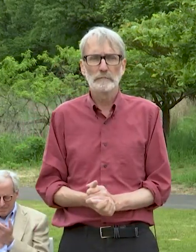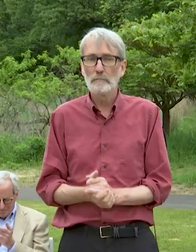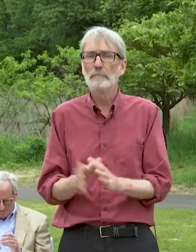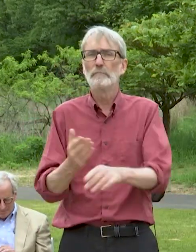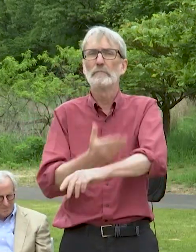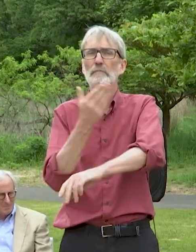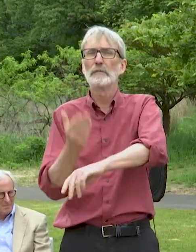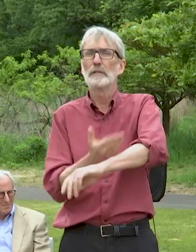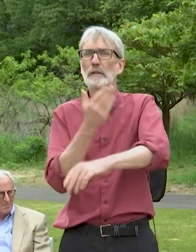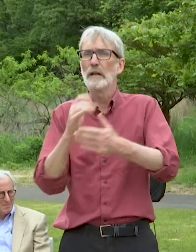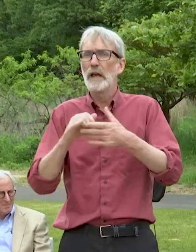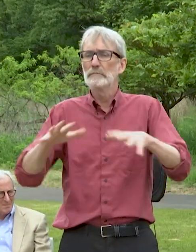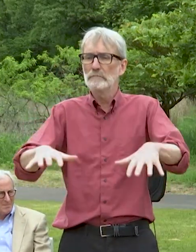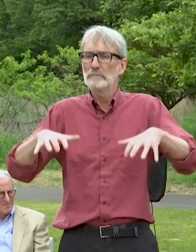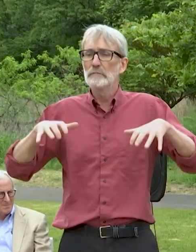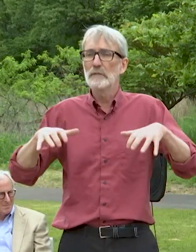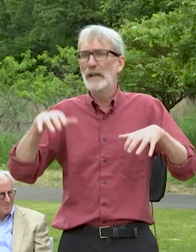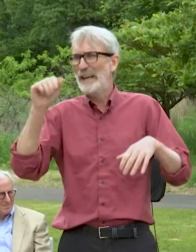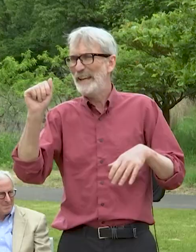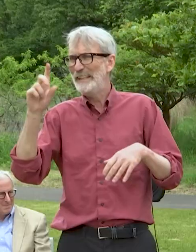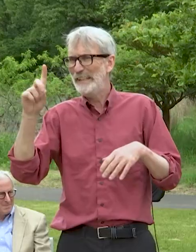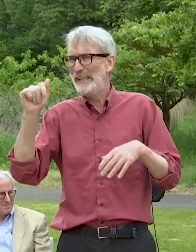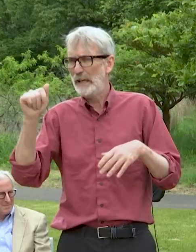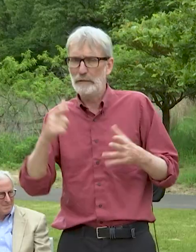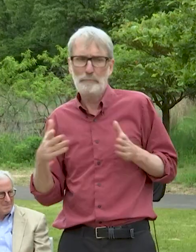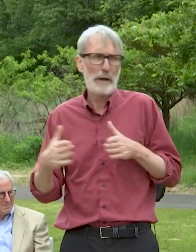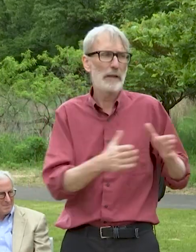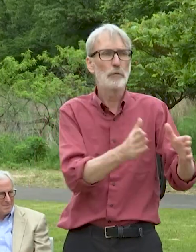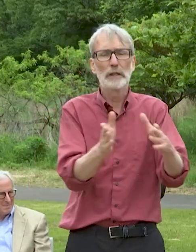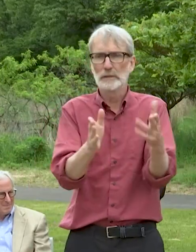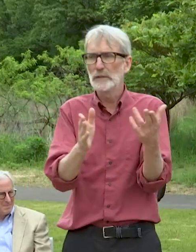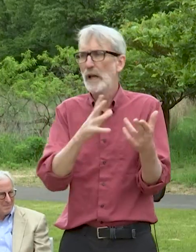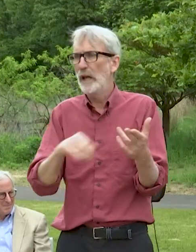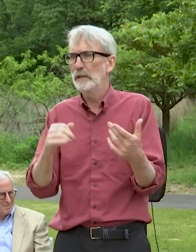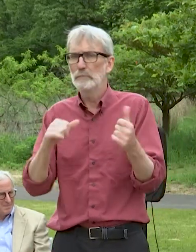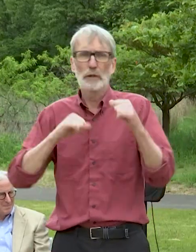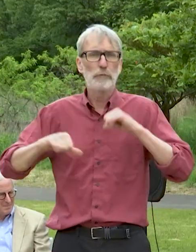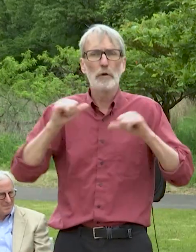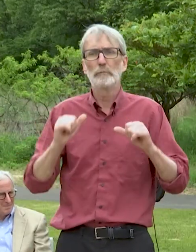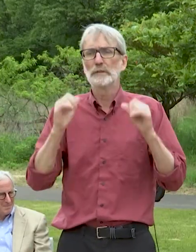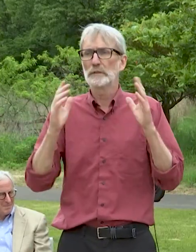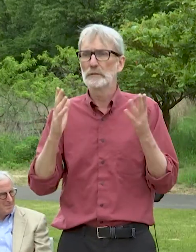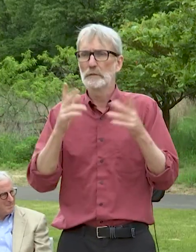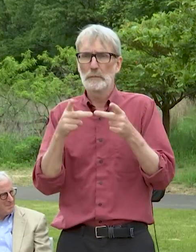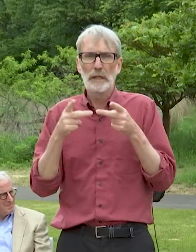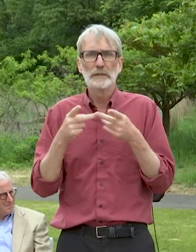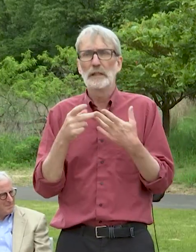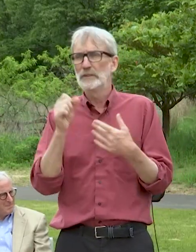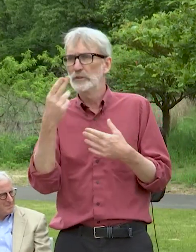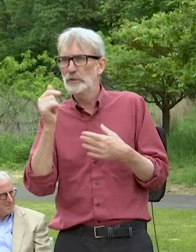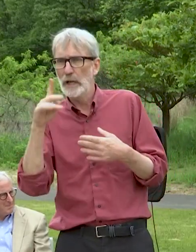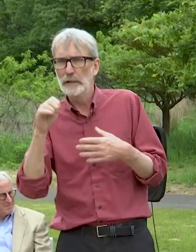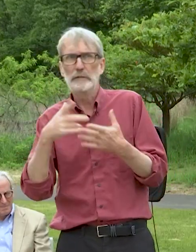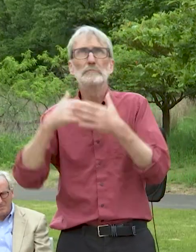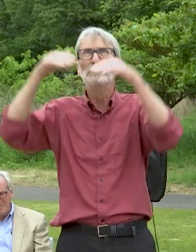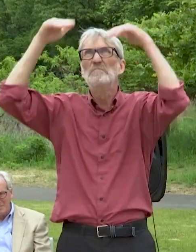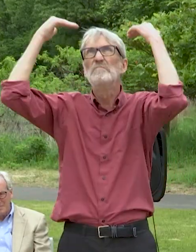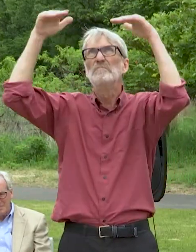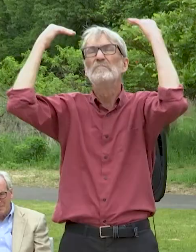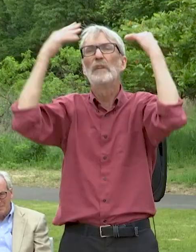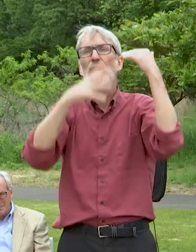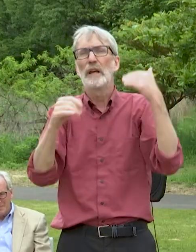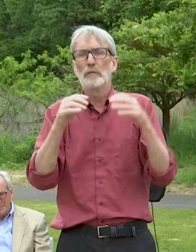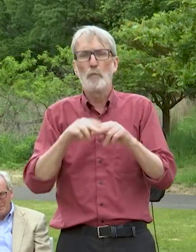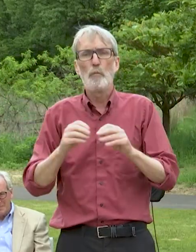Upgrades to the amphitheater will include ADA-compliant pathways and performance spaces, shade structures, enhanced seating options, and